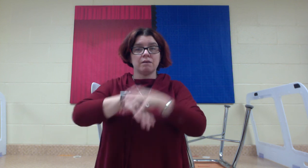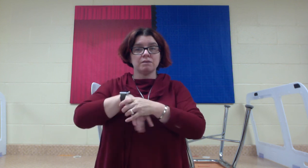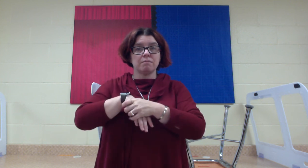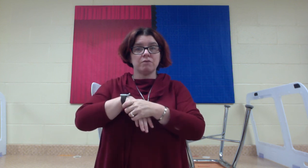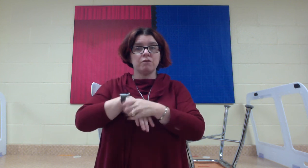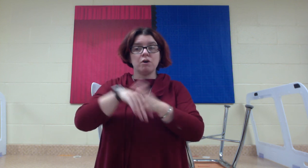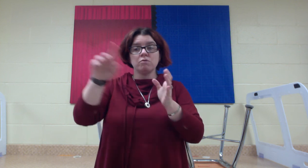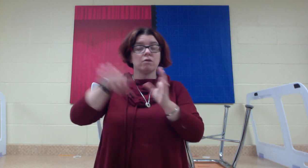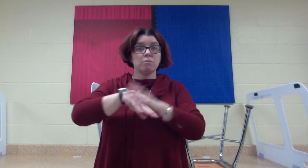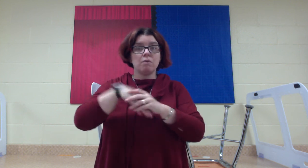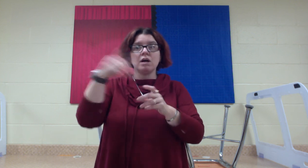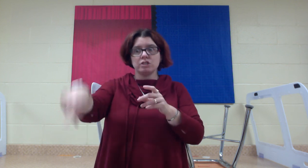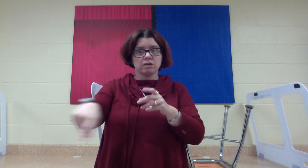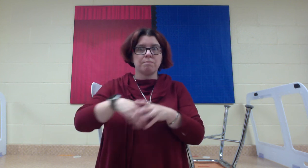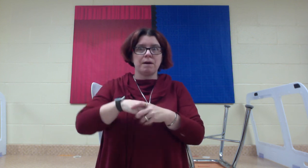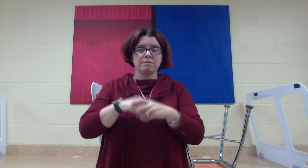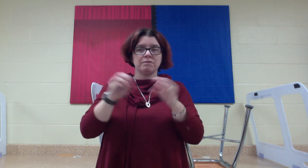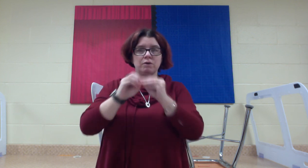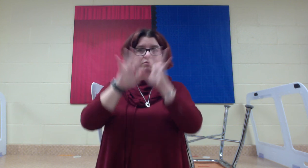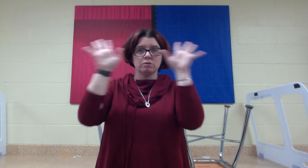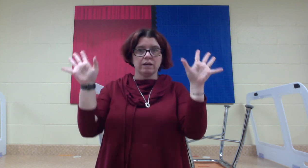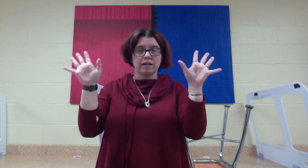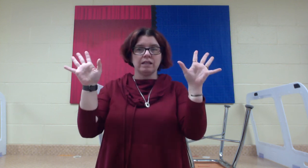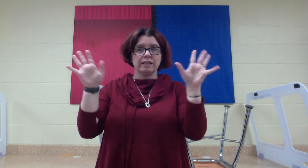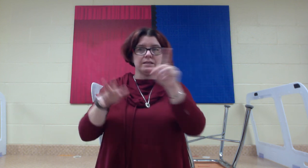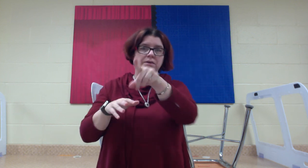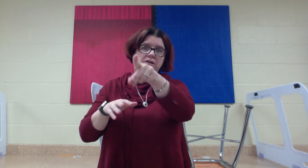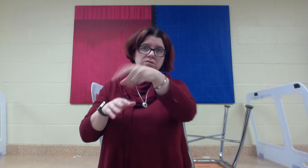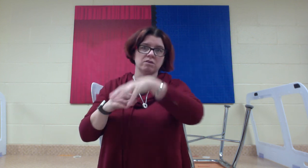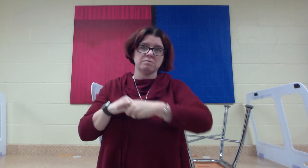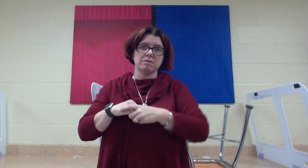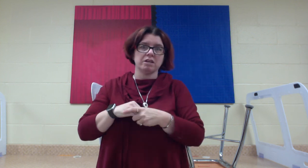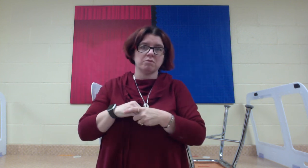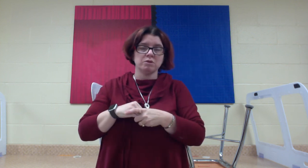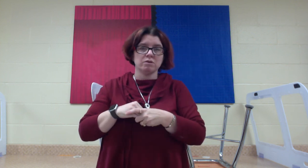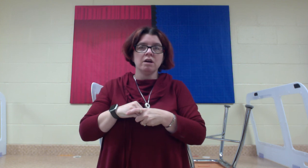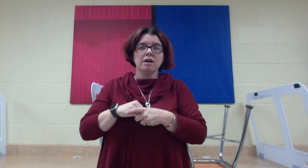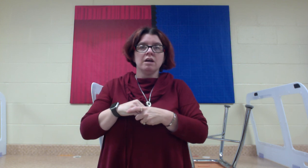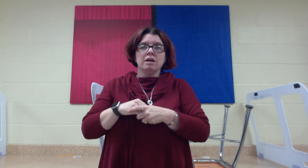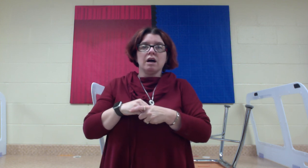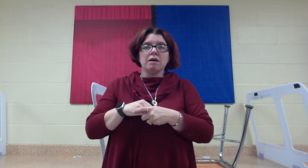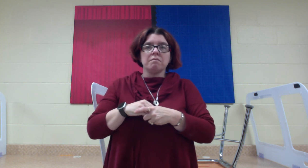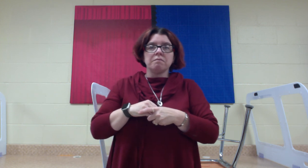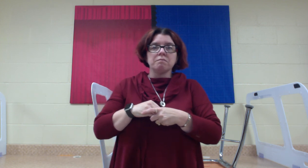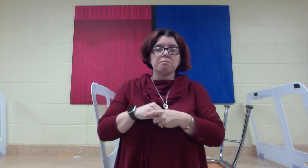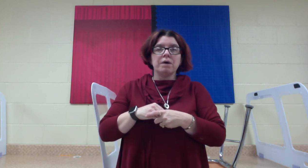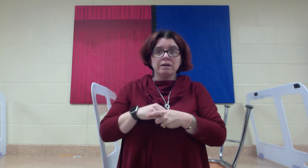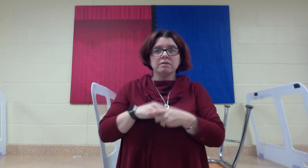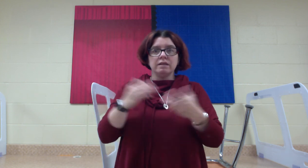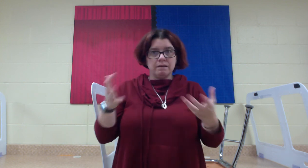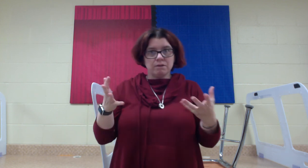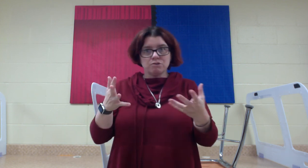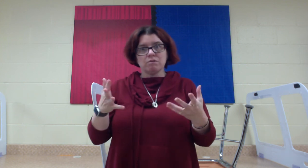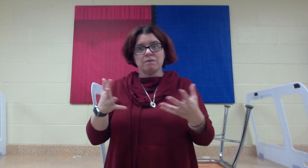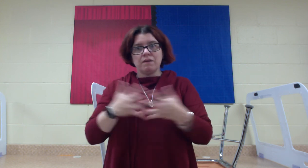it comes on my phone or my watch. It pops on my phone so it like kind of lights up and it also comes on my computer. But emails don't come that